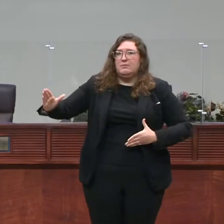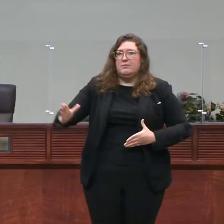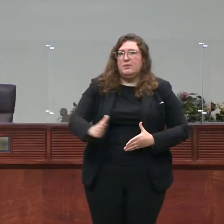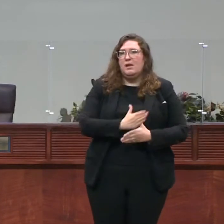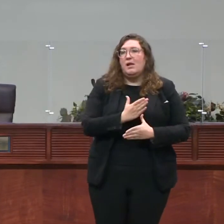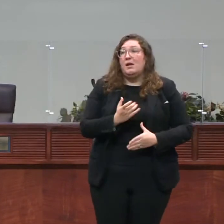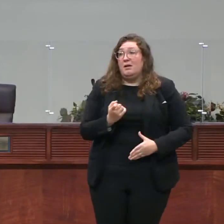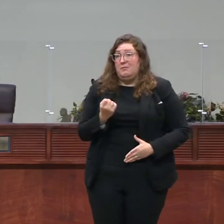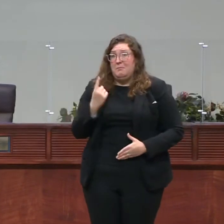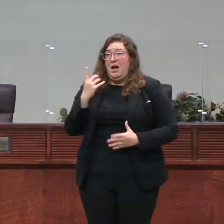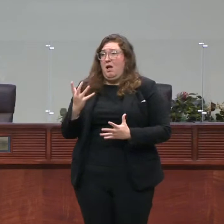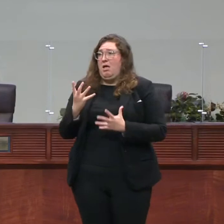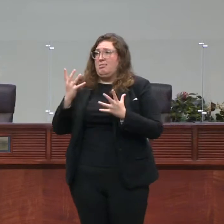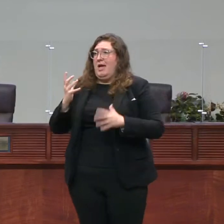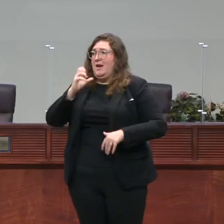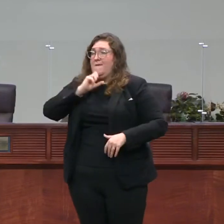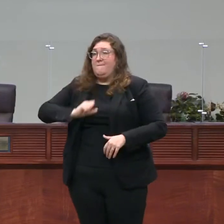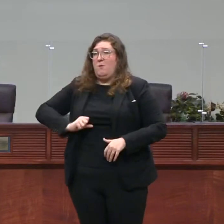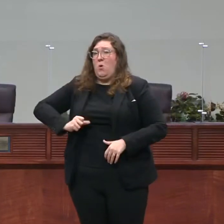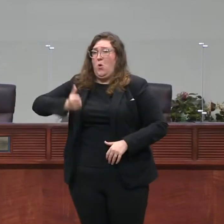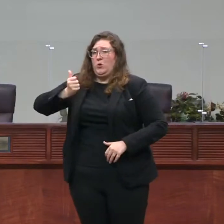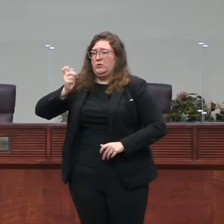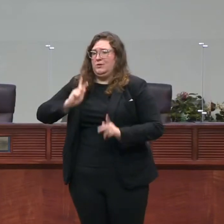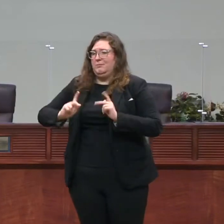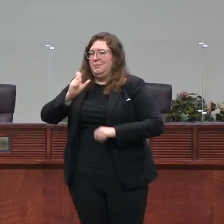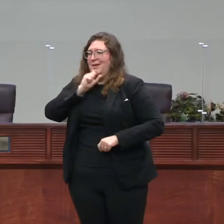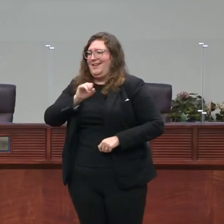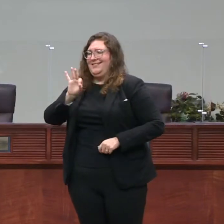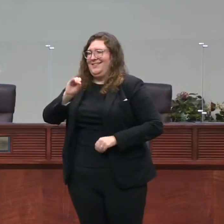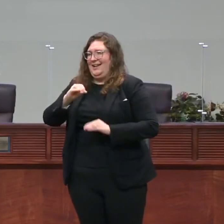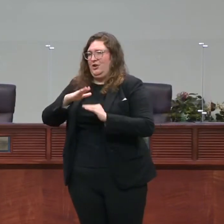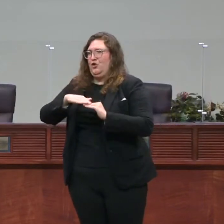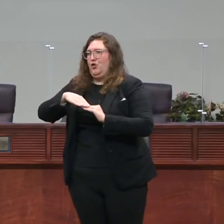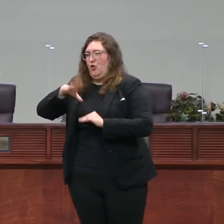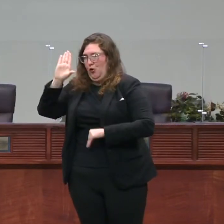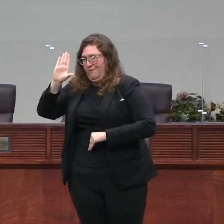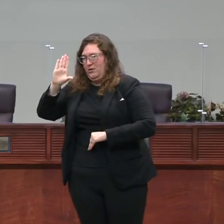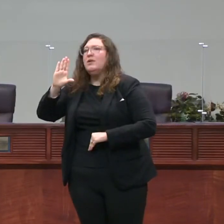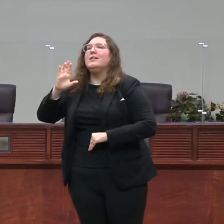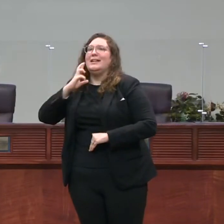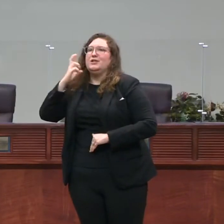older individuals dying that's what is giving us the median age.